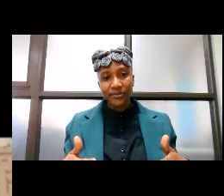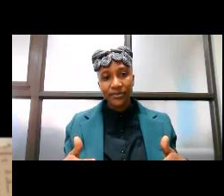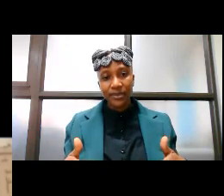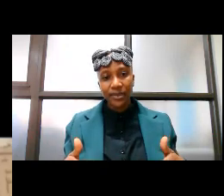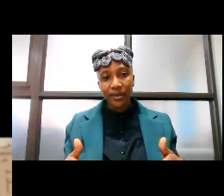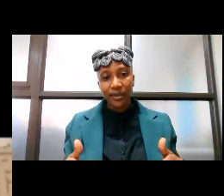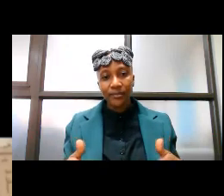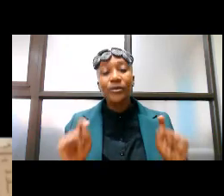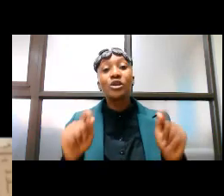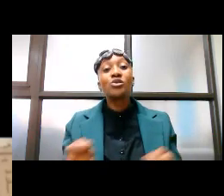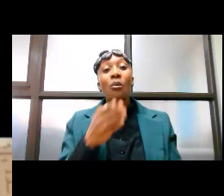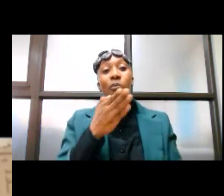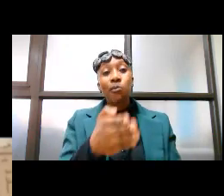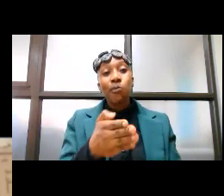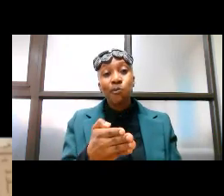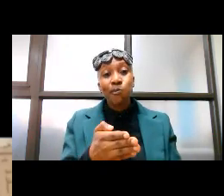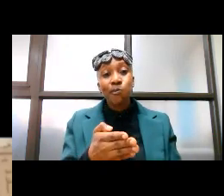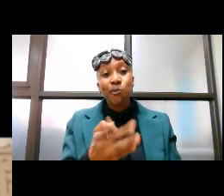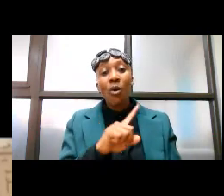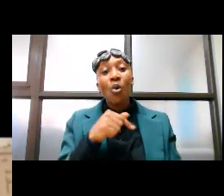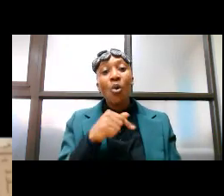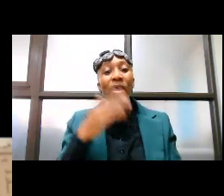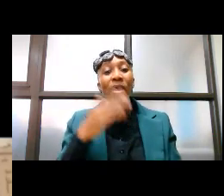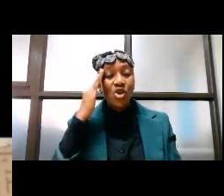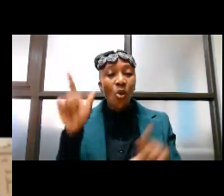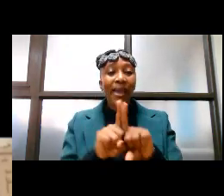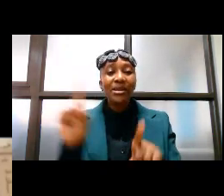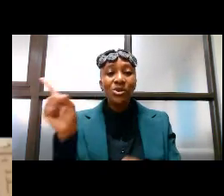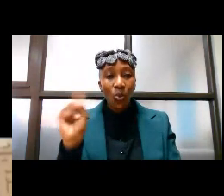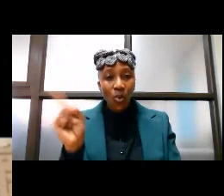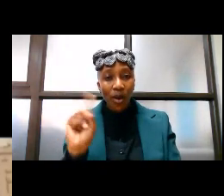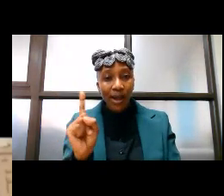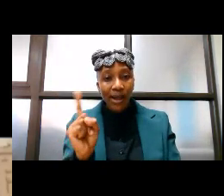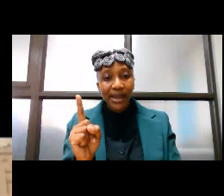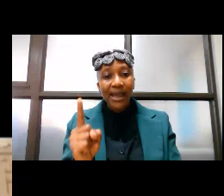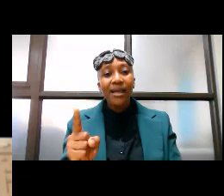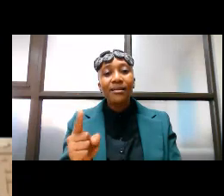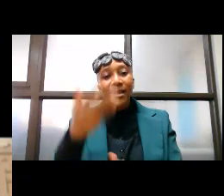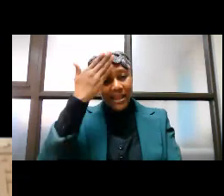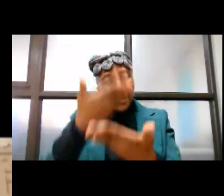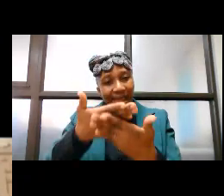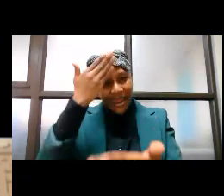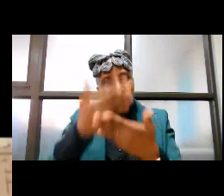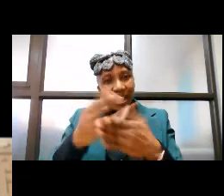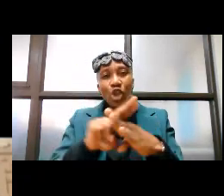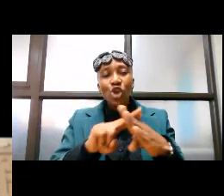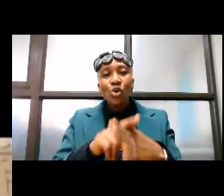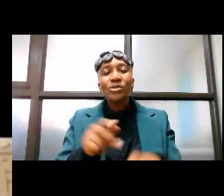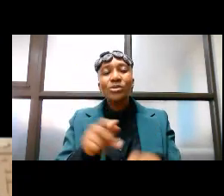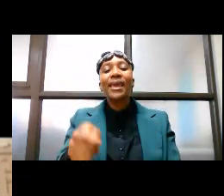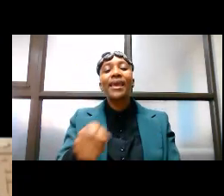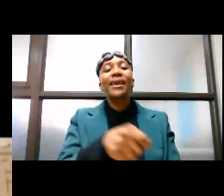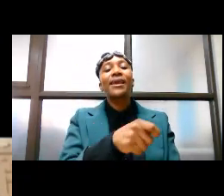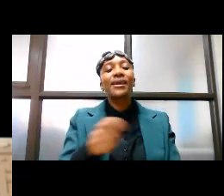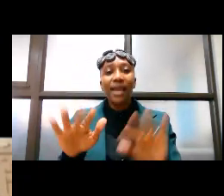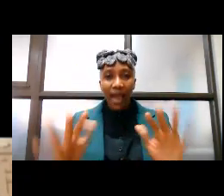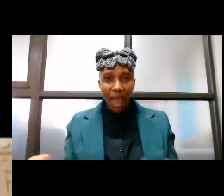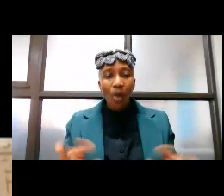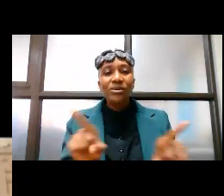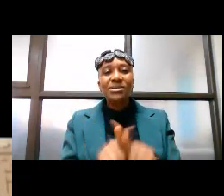this is what we would typically know of as learning how to use the cane, but it involves so much more.